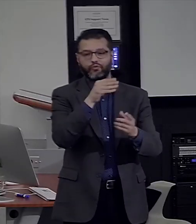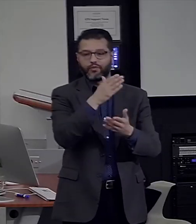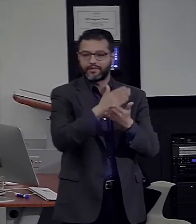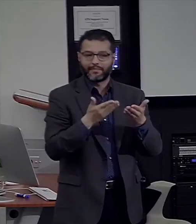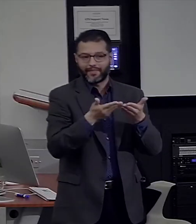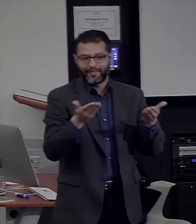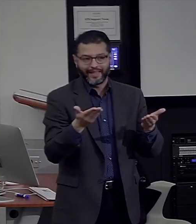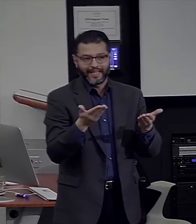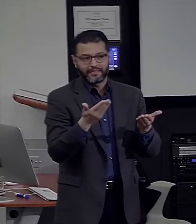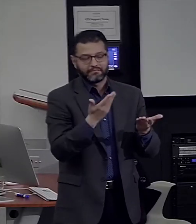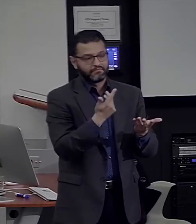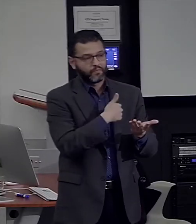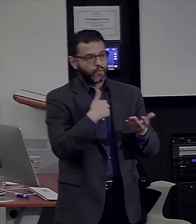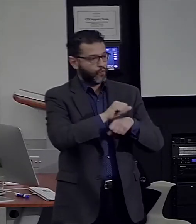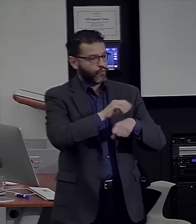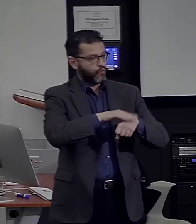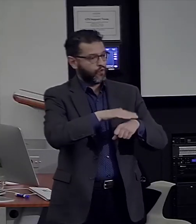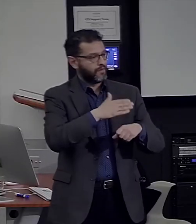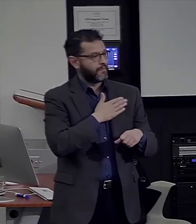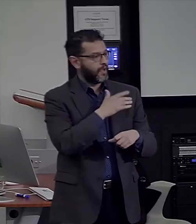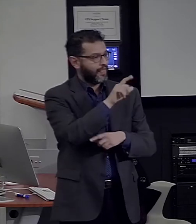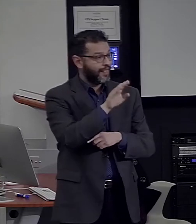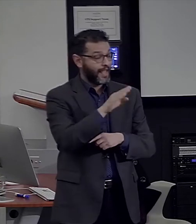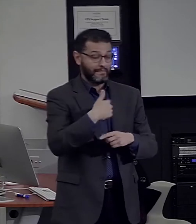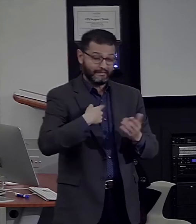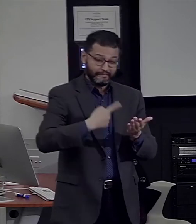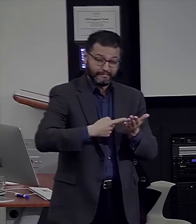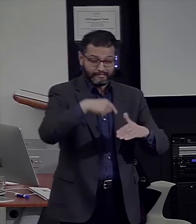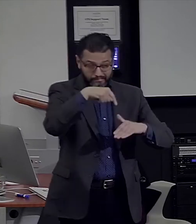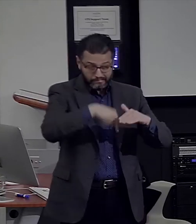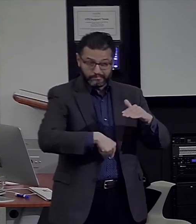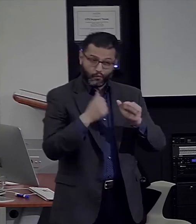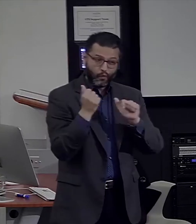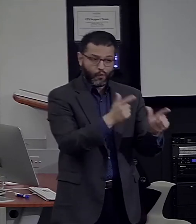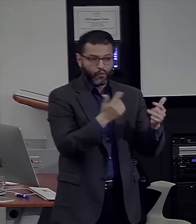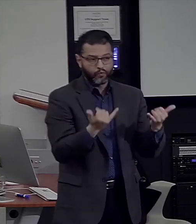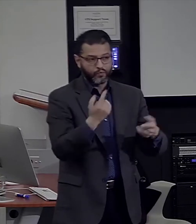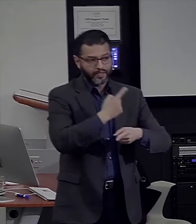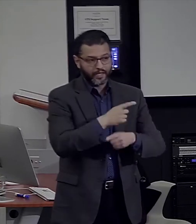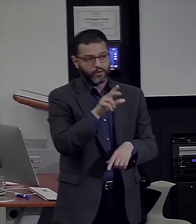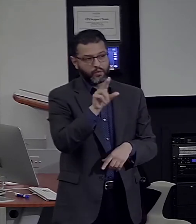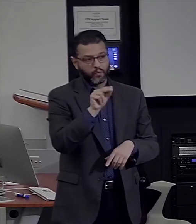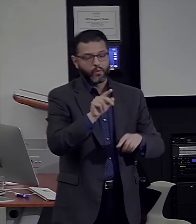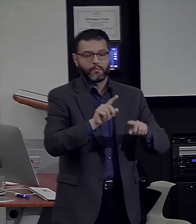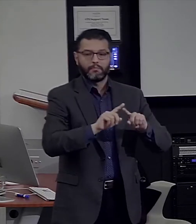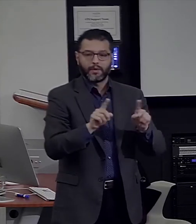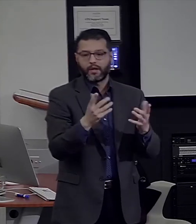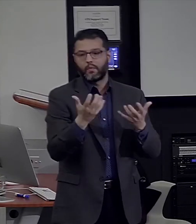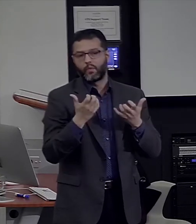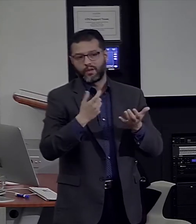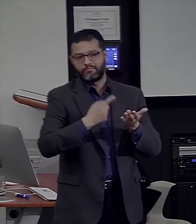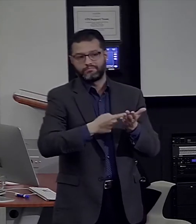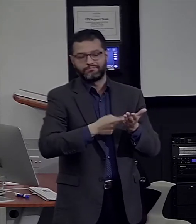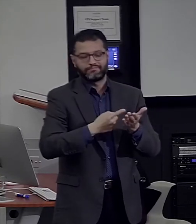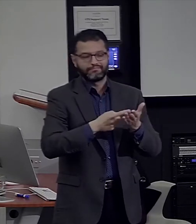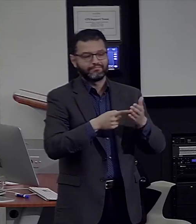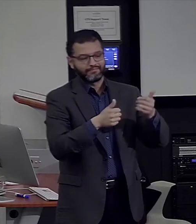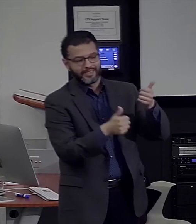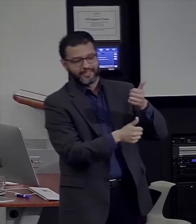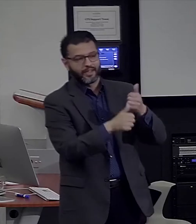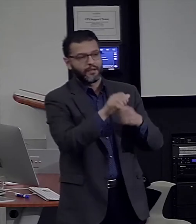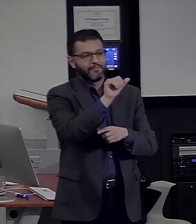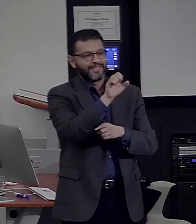I'm not going to talk about most of them today I'm but I am going to tell you about a subset of the research going